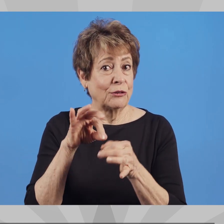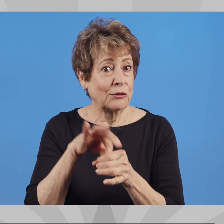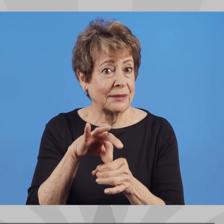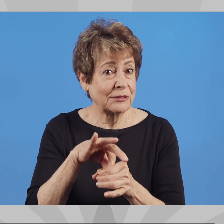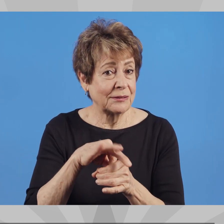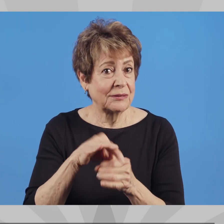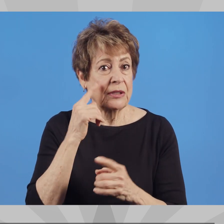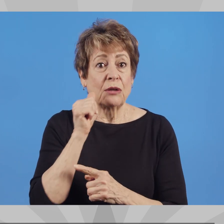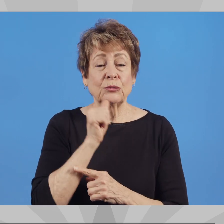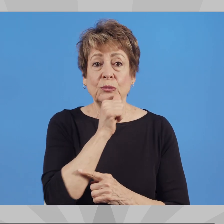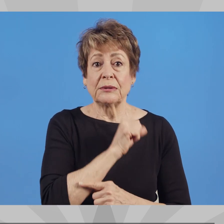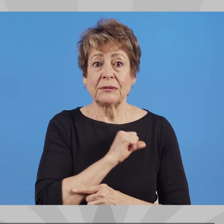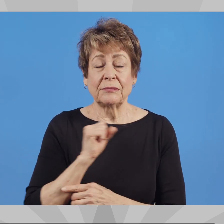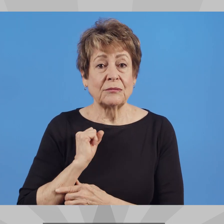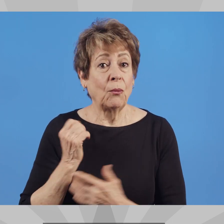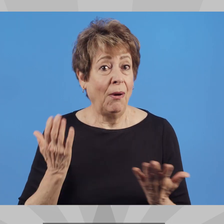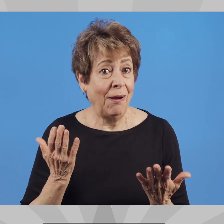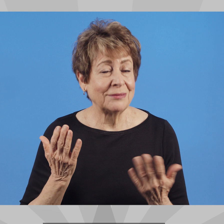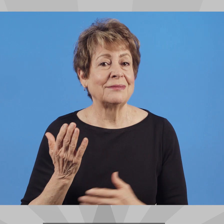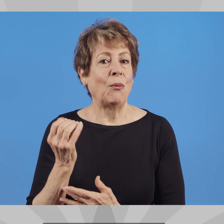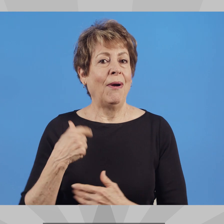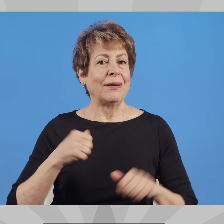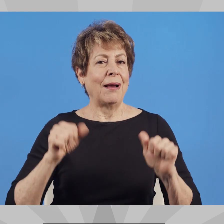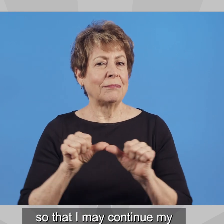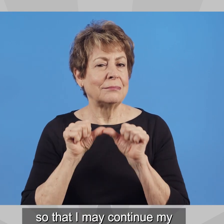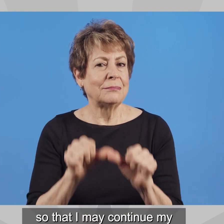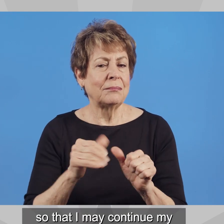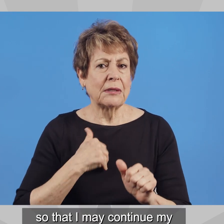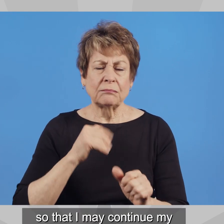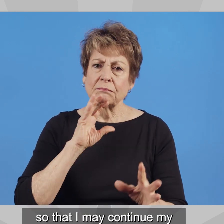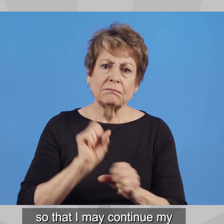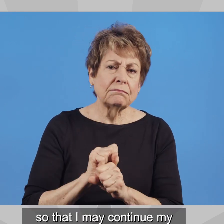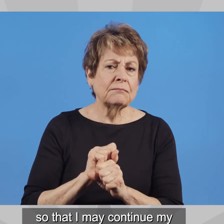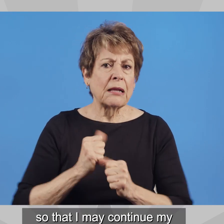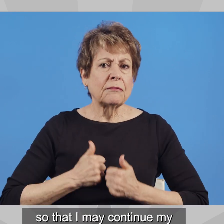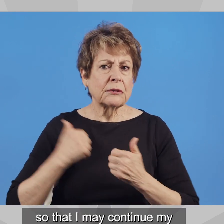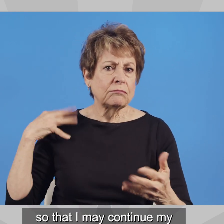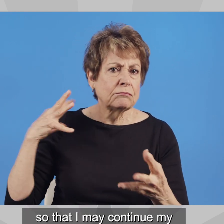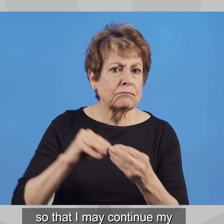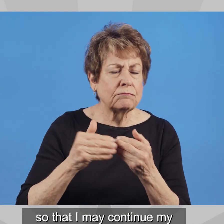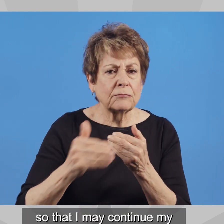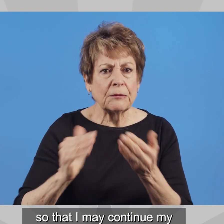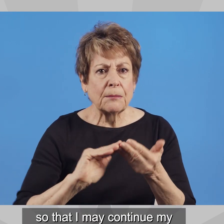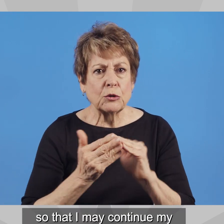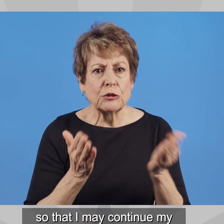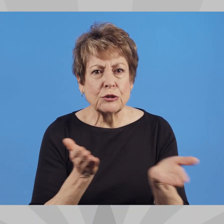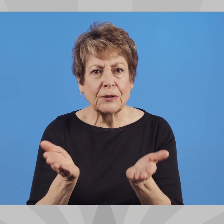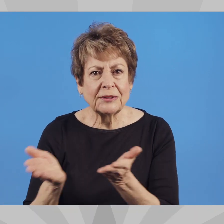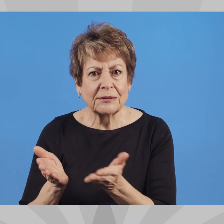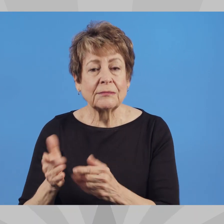I am pleased to be running for re-election to the Arizona Senate so that I may continue my lifetime of community